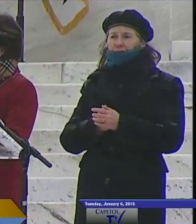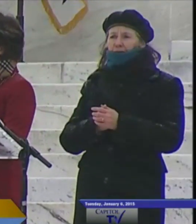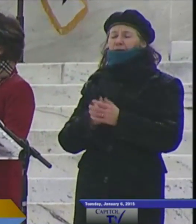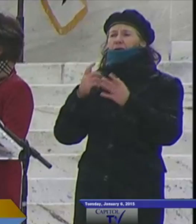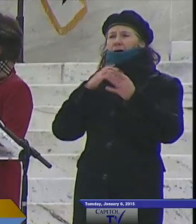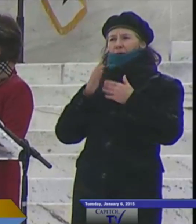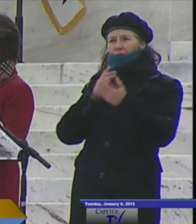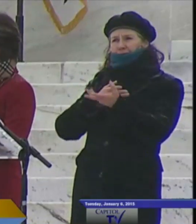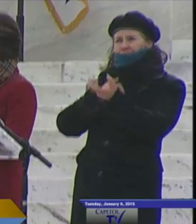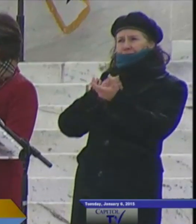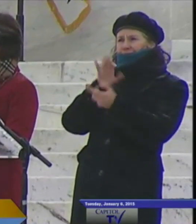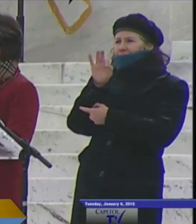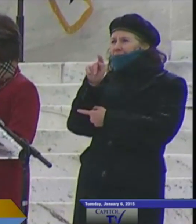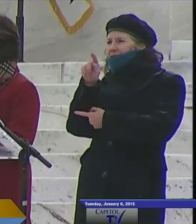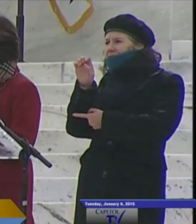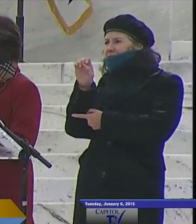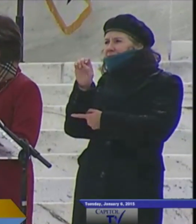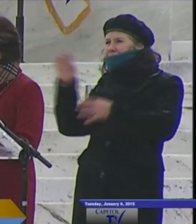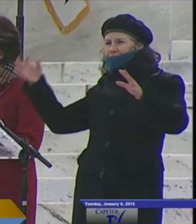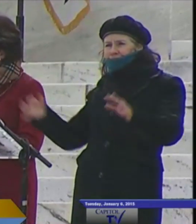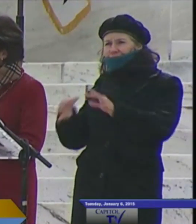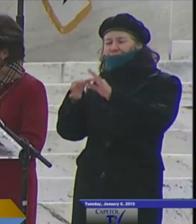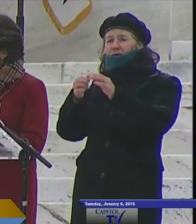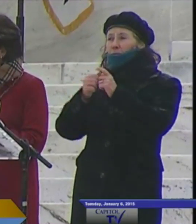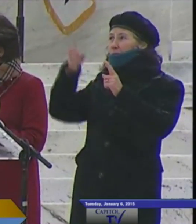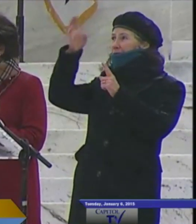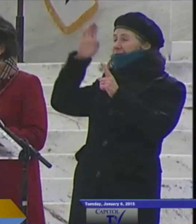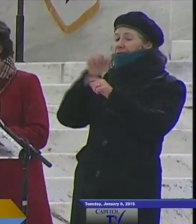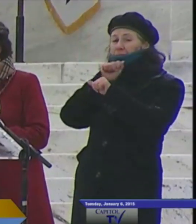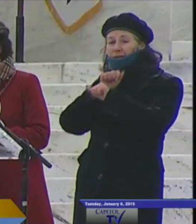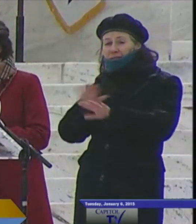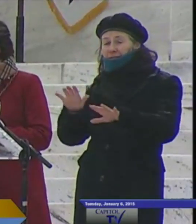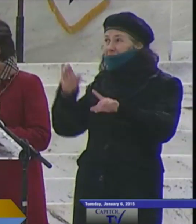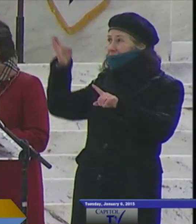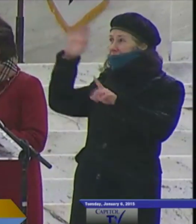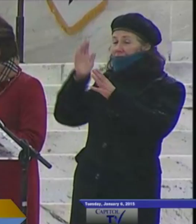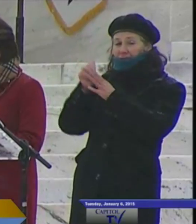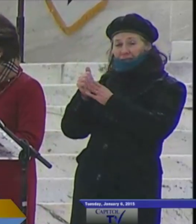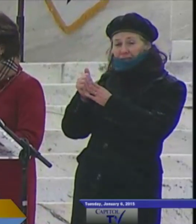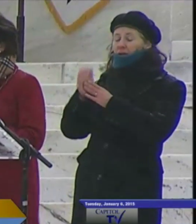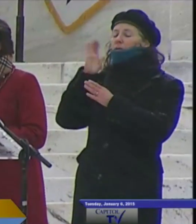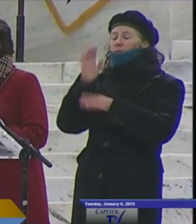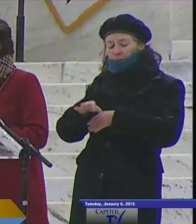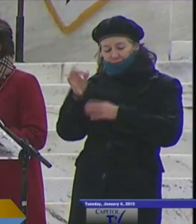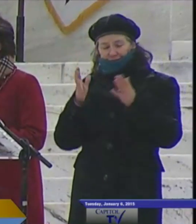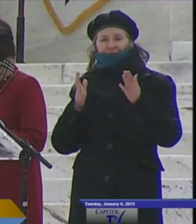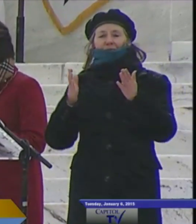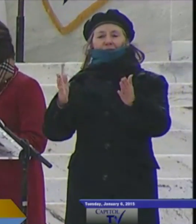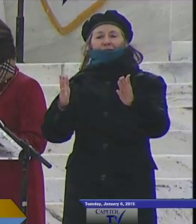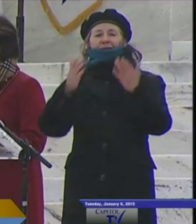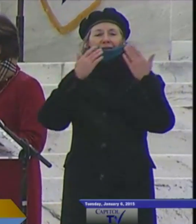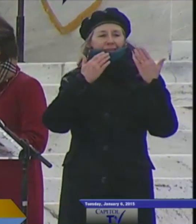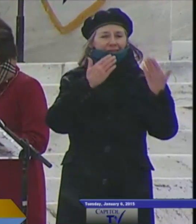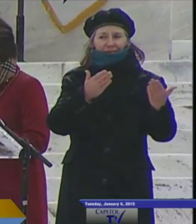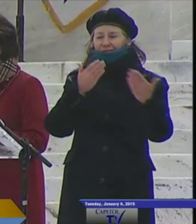tying our faiths together, and with God's grace and with God's guidance, we will find a way. Thank